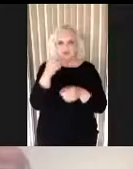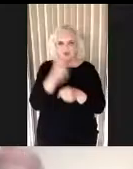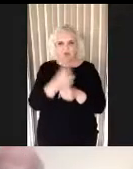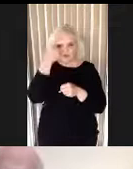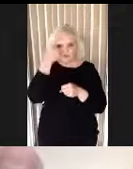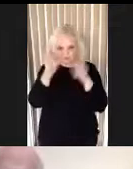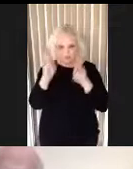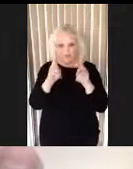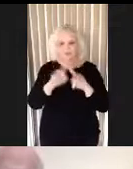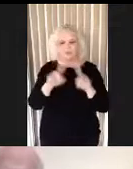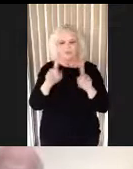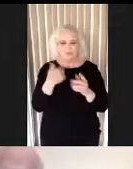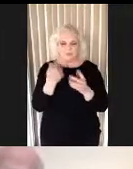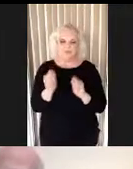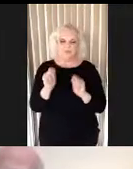give it a shot.